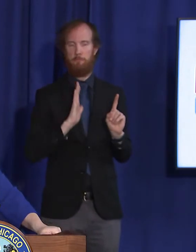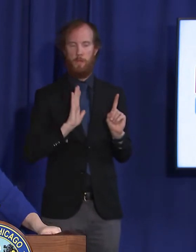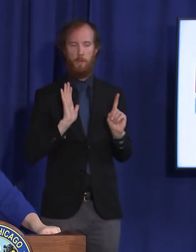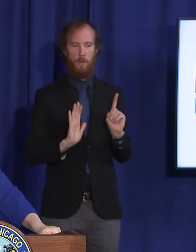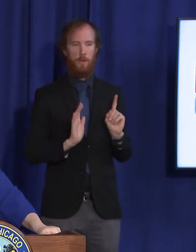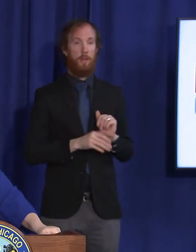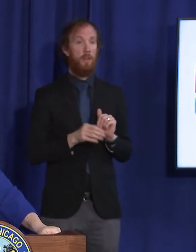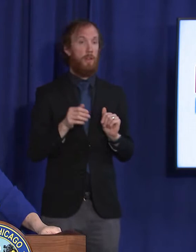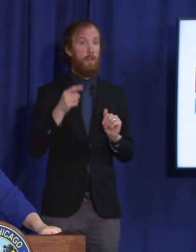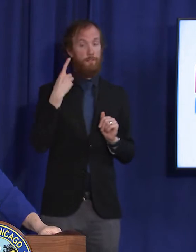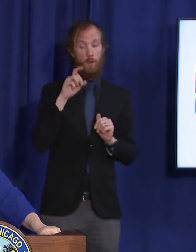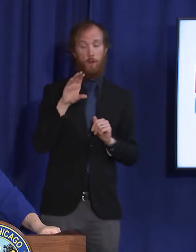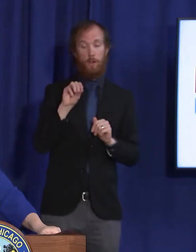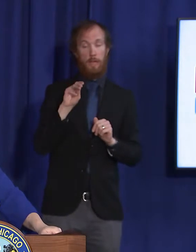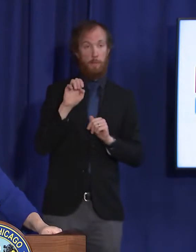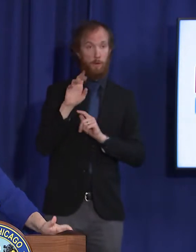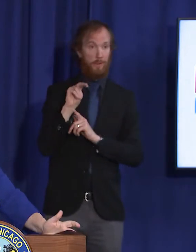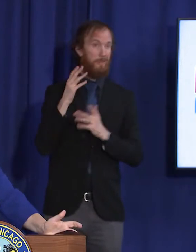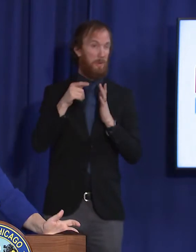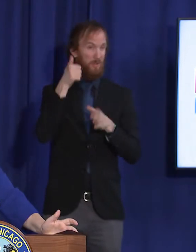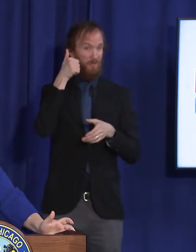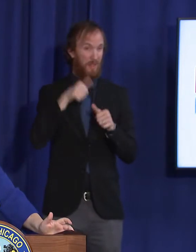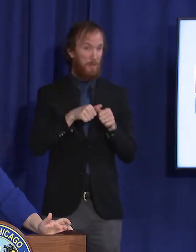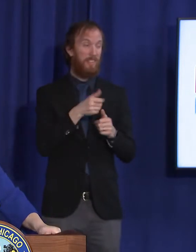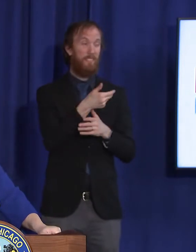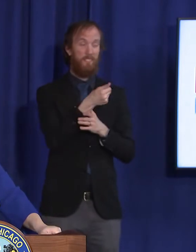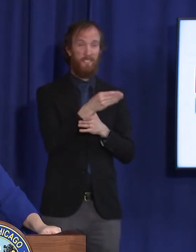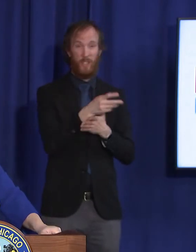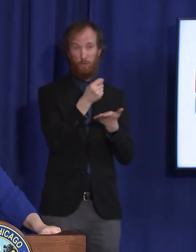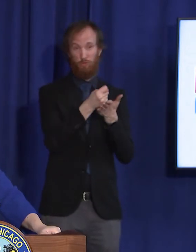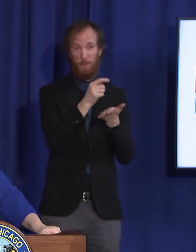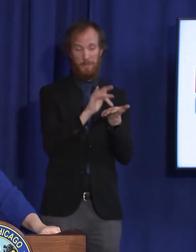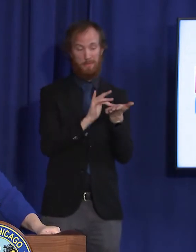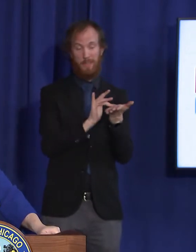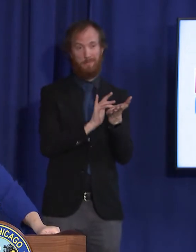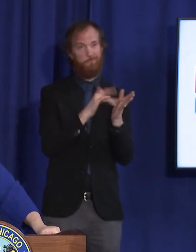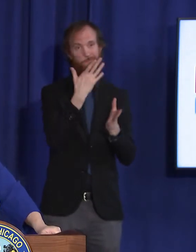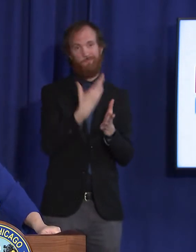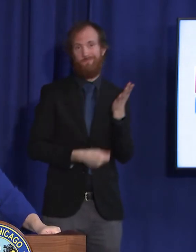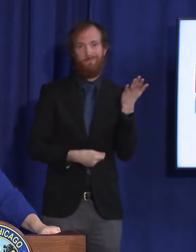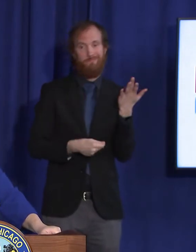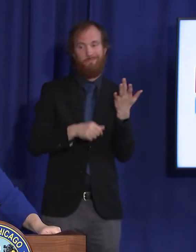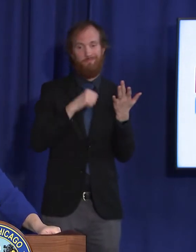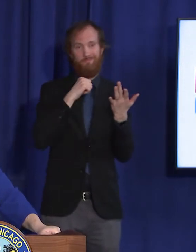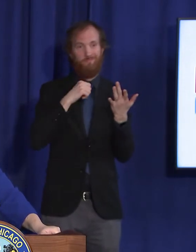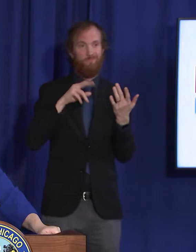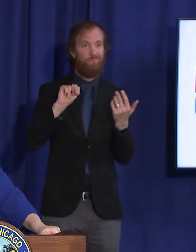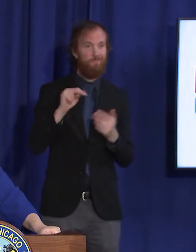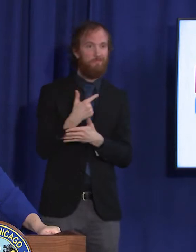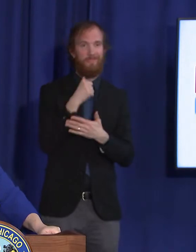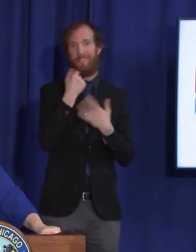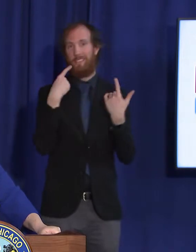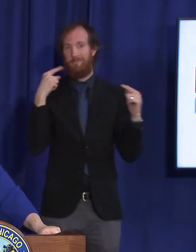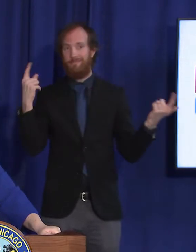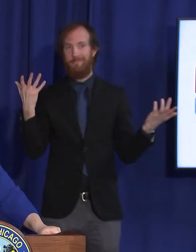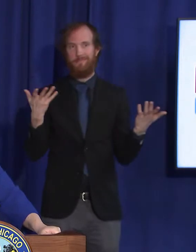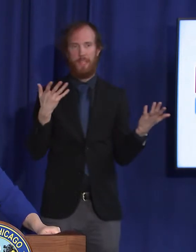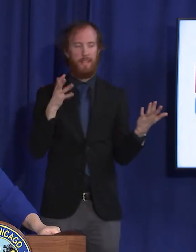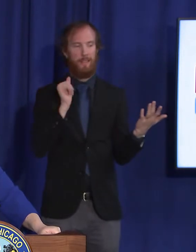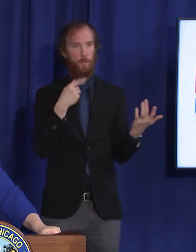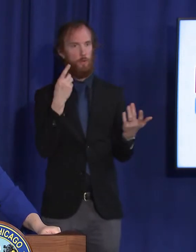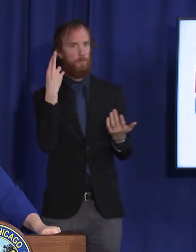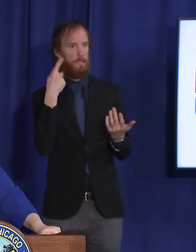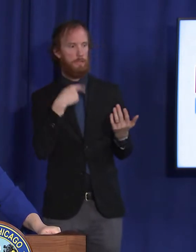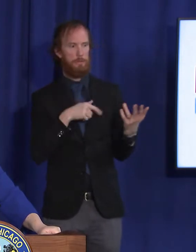we lost a couple of treatments that had previously been available that were no longer effective against Omicron, and that's one of the reasons we were concerned about it. But